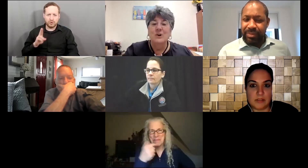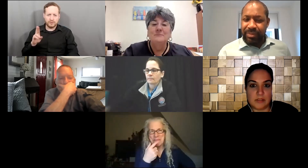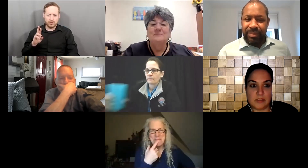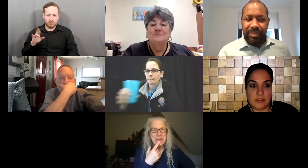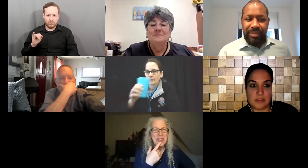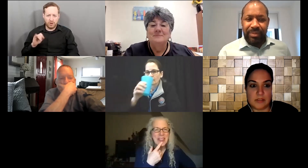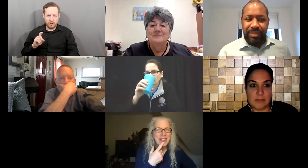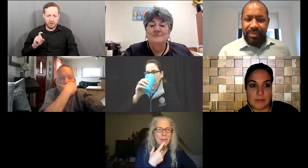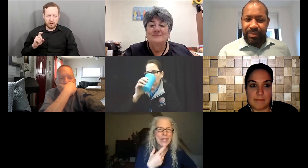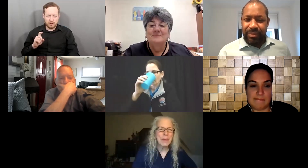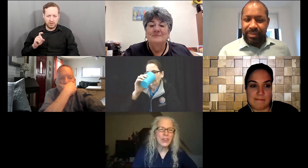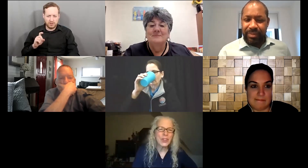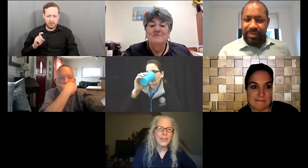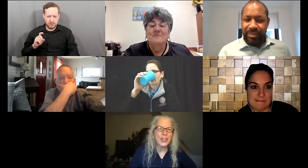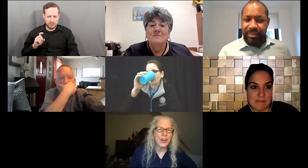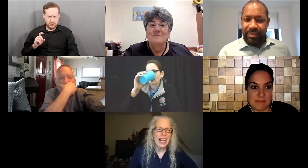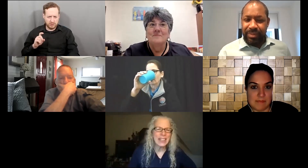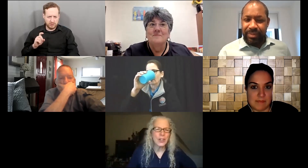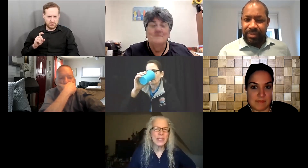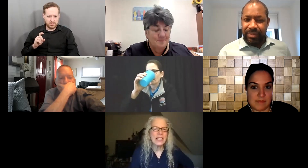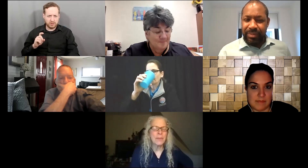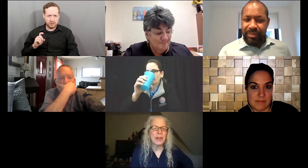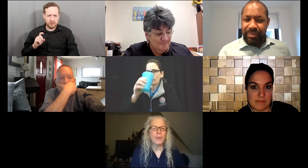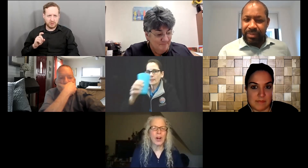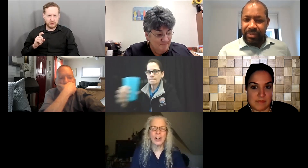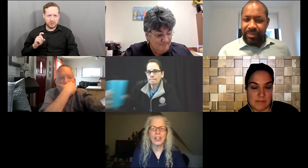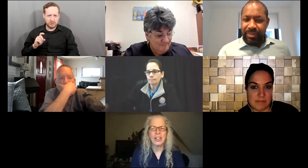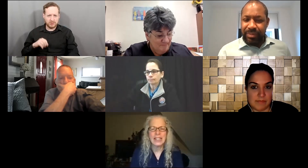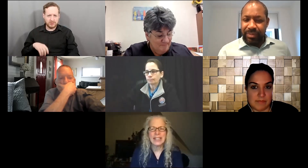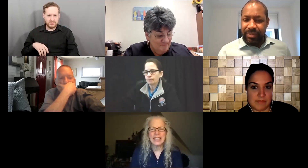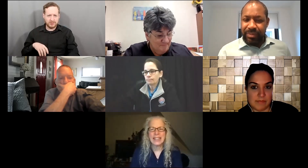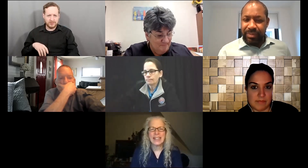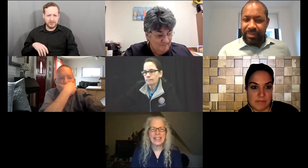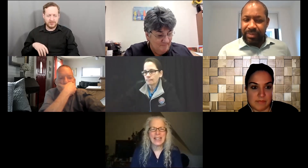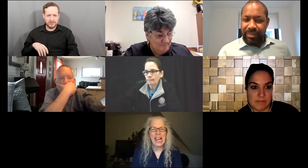Go on. Was it about the University of Rhode Island, or was it something prior?